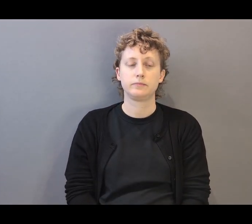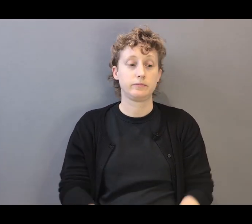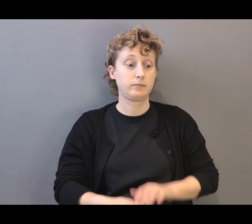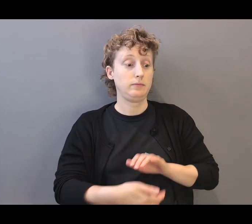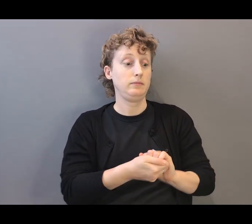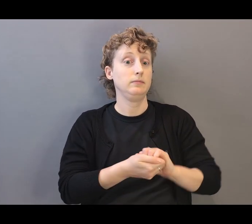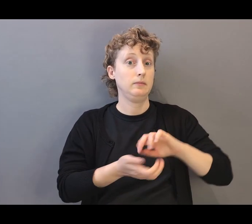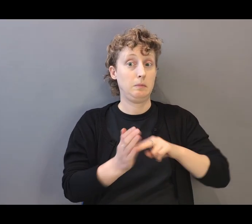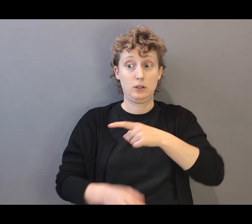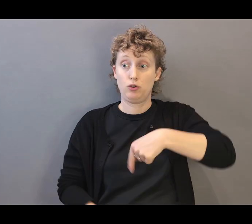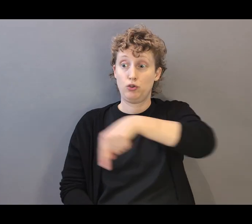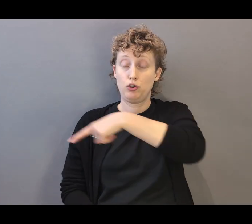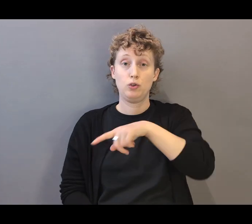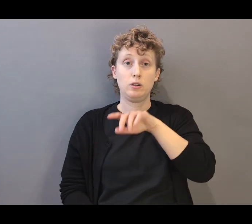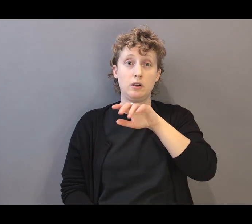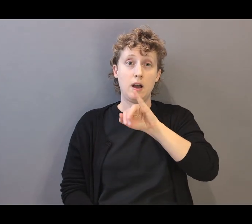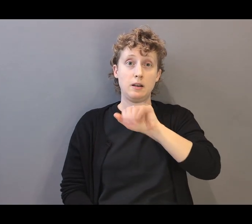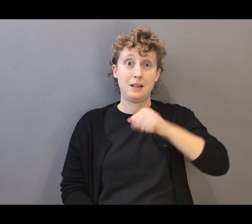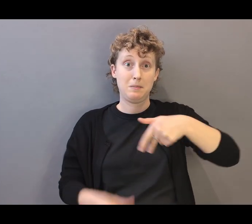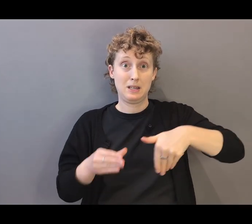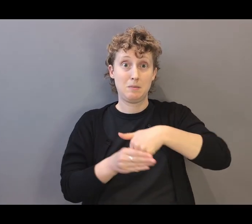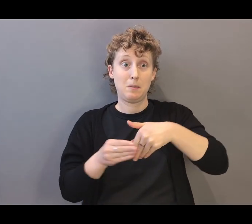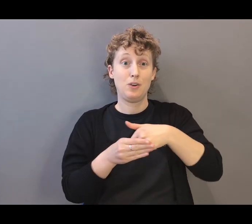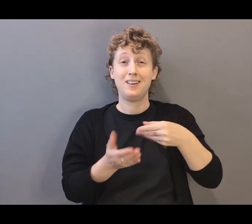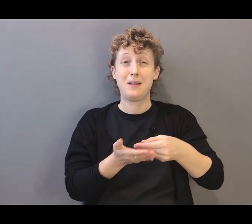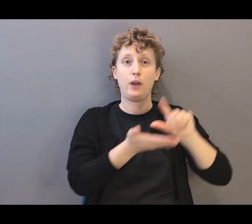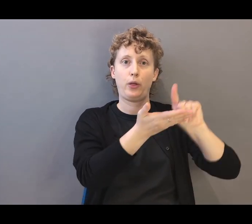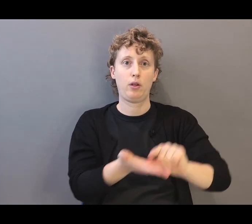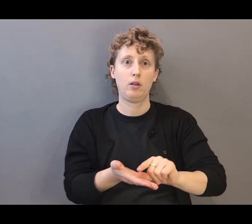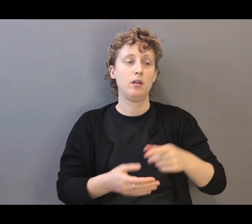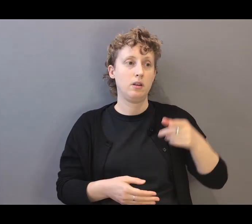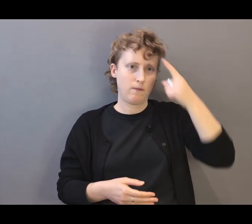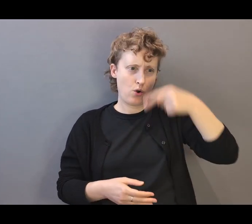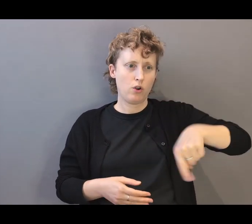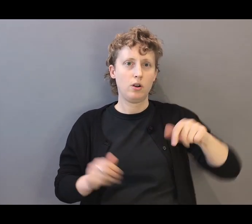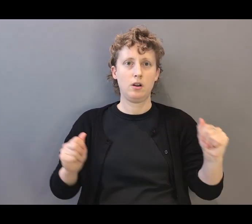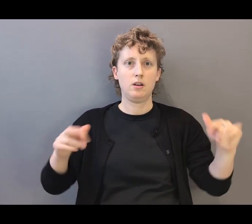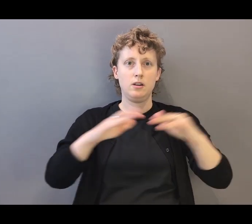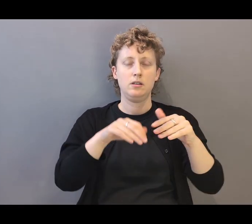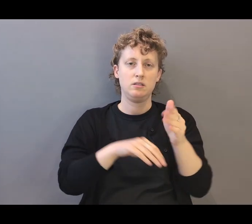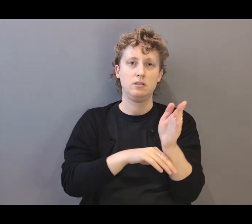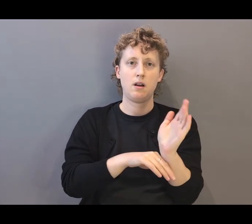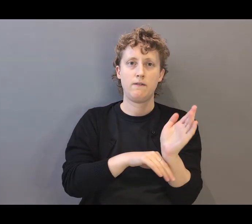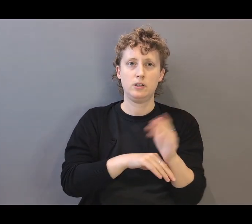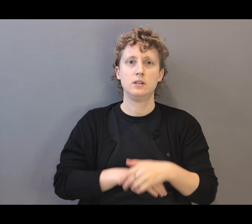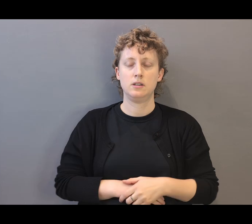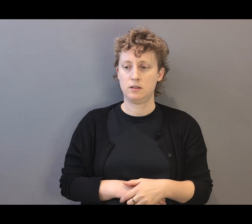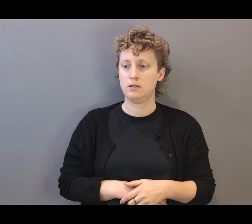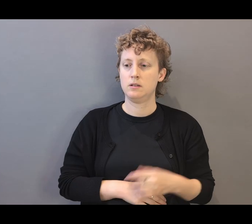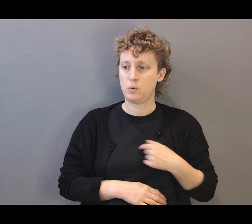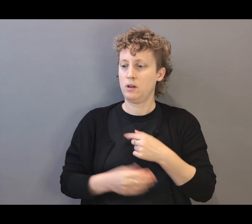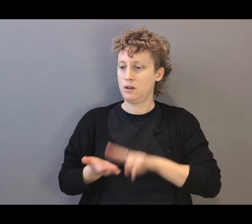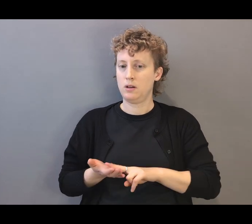a discount on AAATE conferences. And we did recently sign a joint declaration to ensure web accessibility becomes part